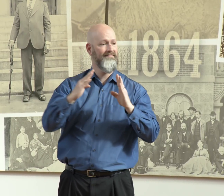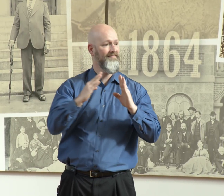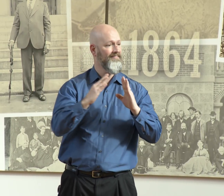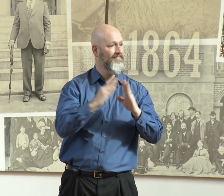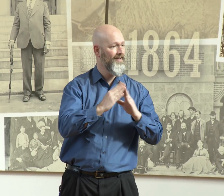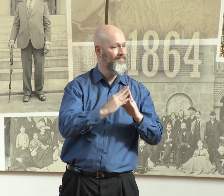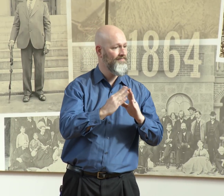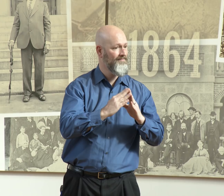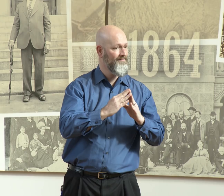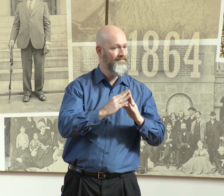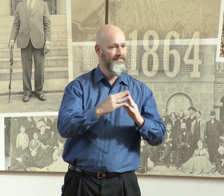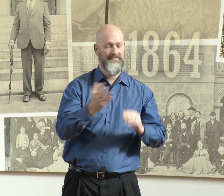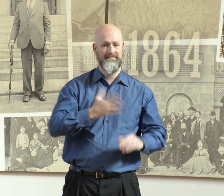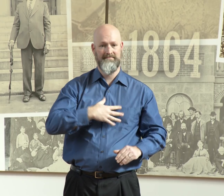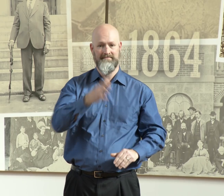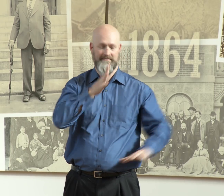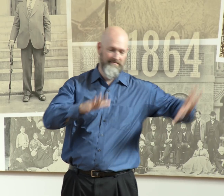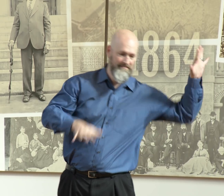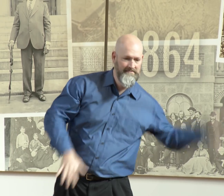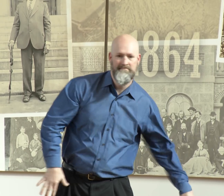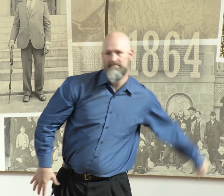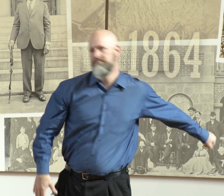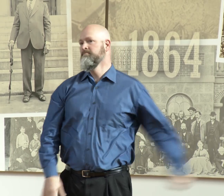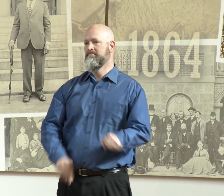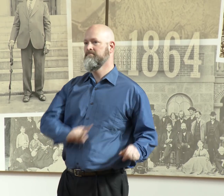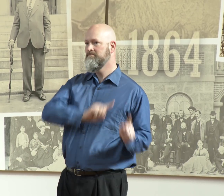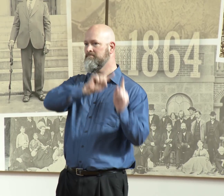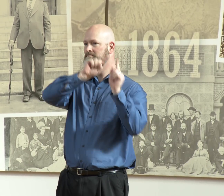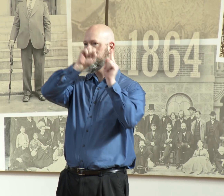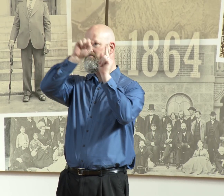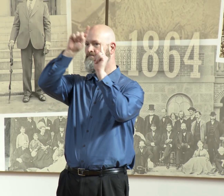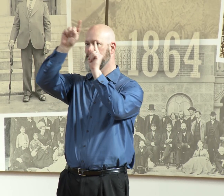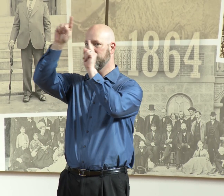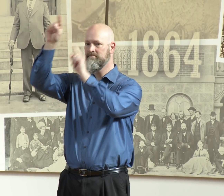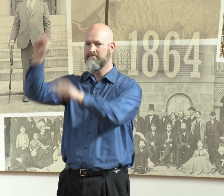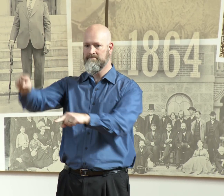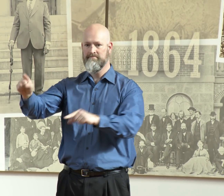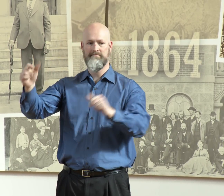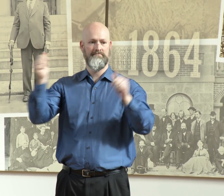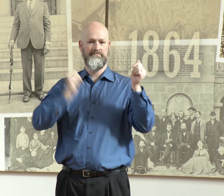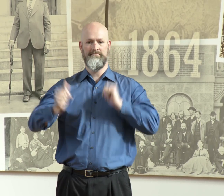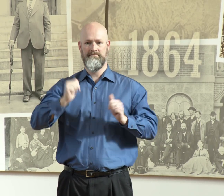Bernard Bragg, and every time Bernard would come to town, my mother would force him